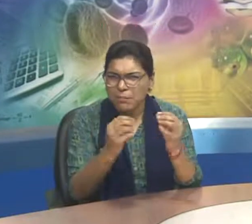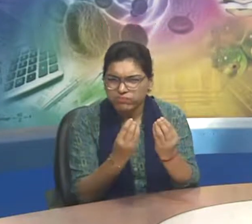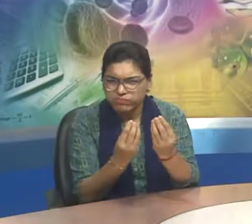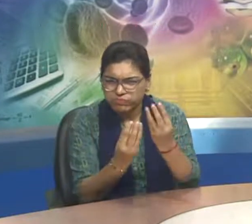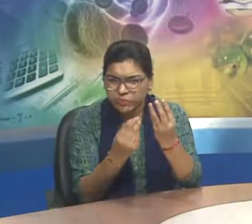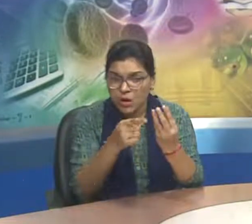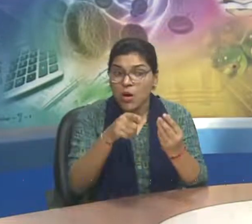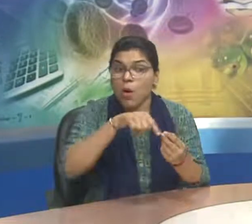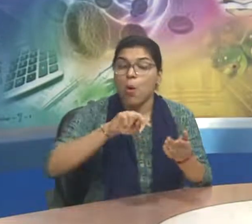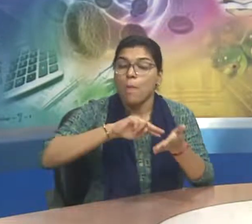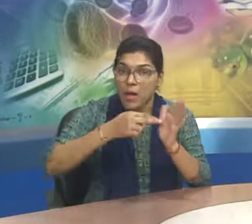our food.